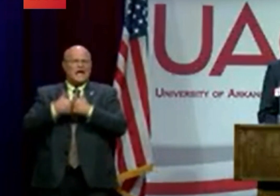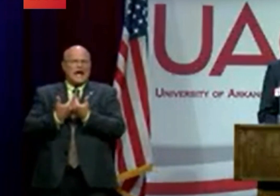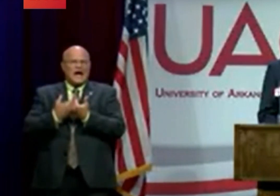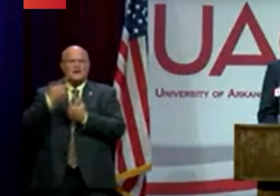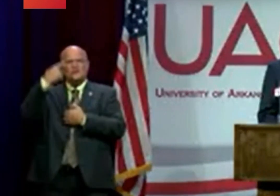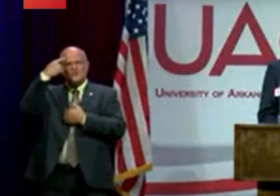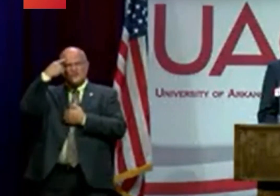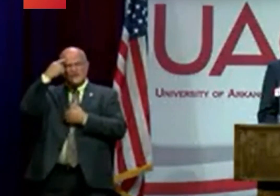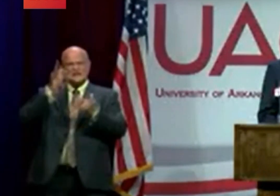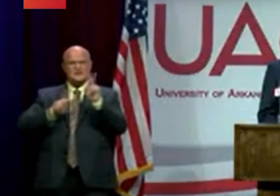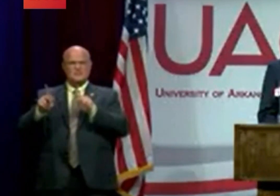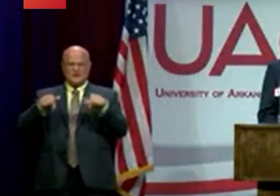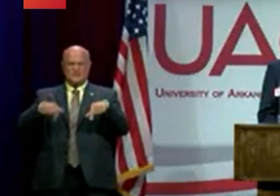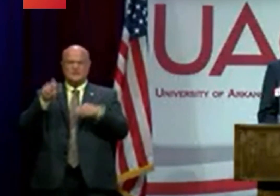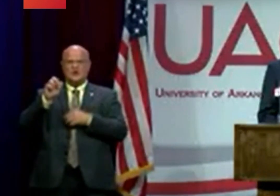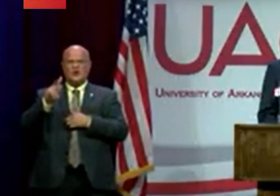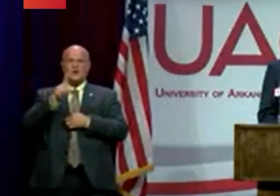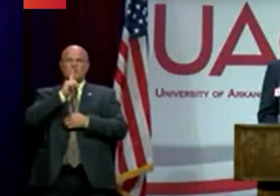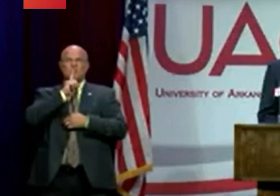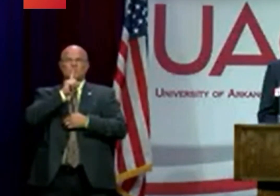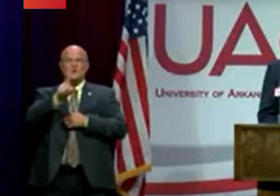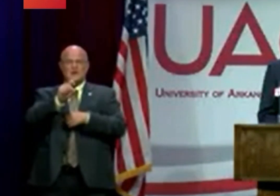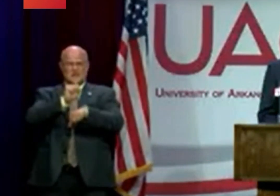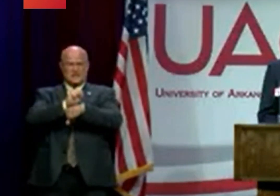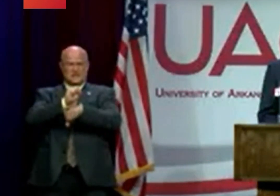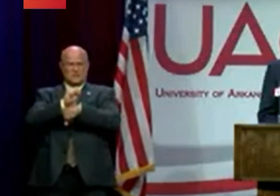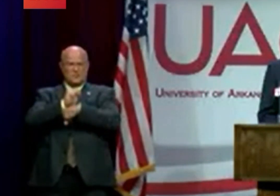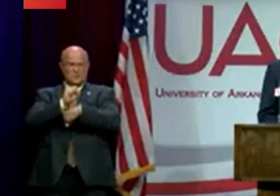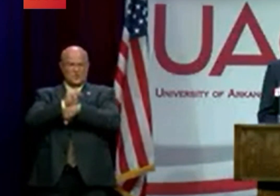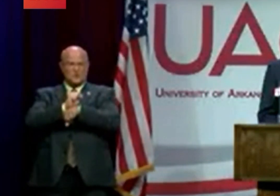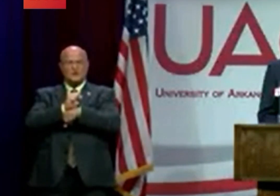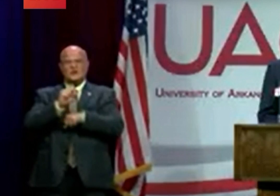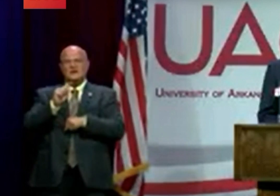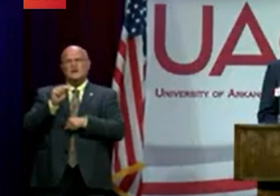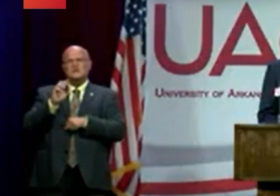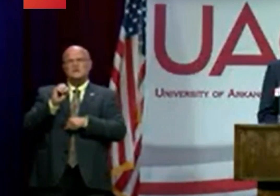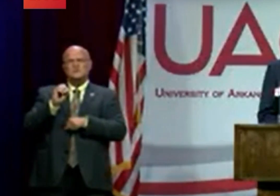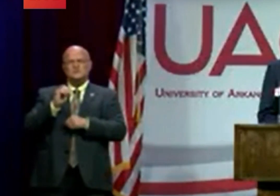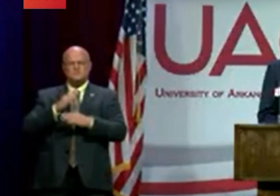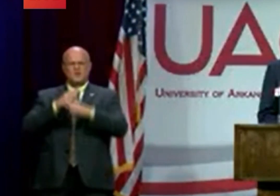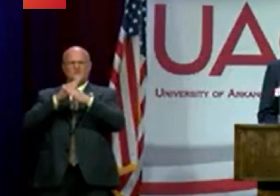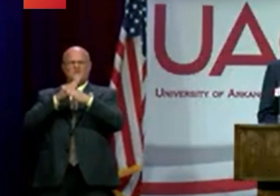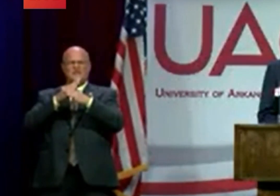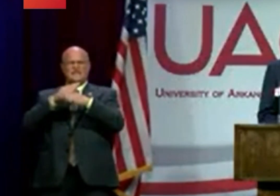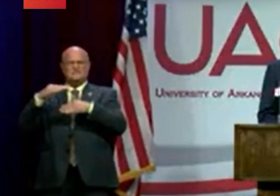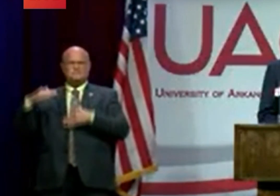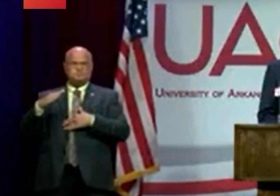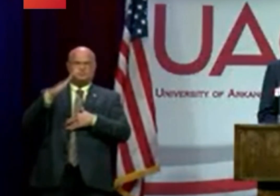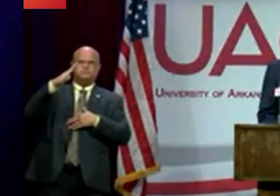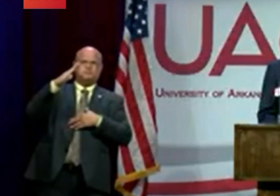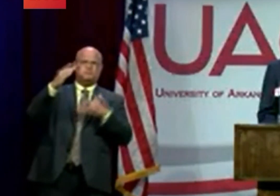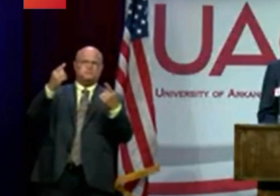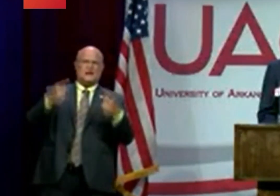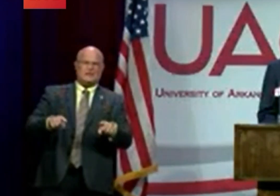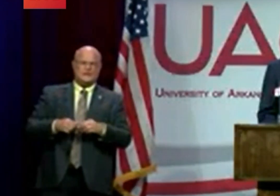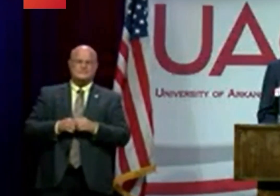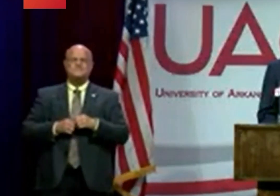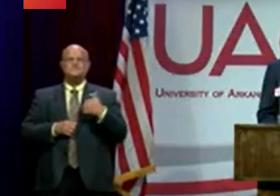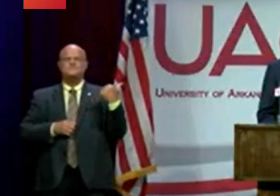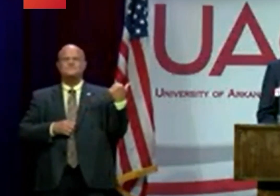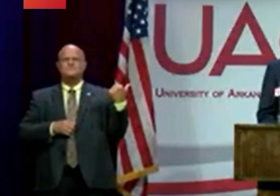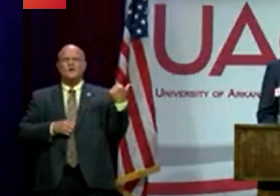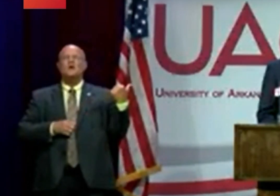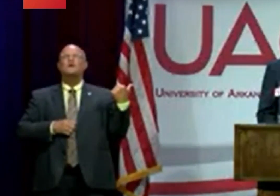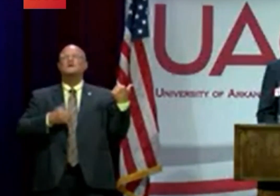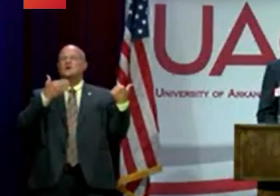think that Arkansans can really work to prevent that spike from happening? That's